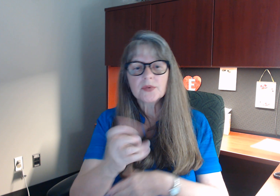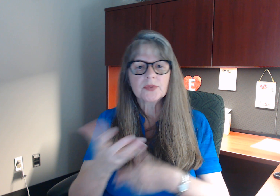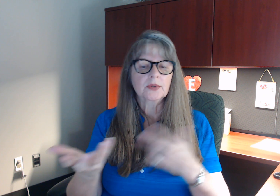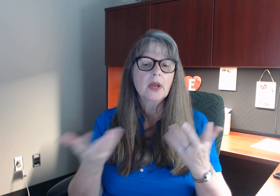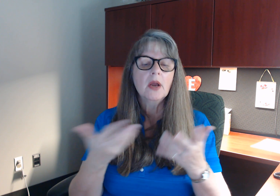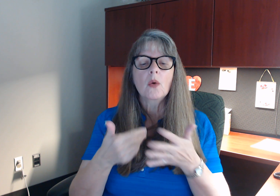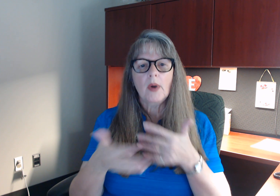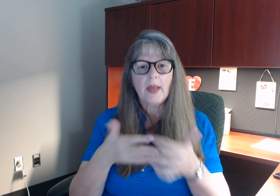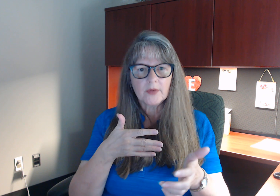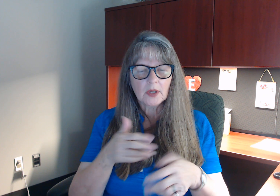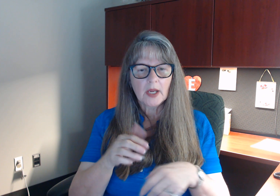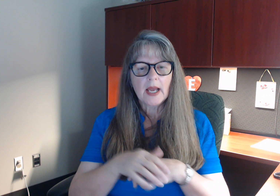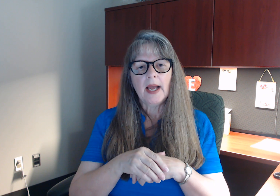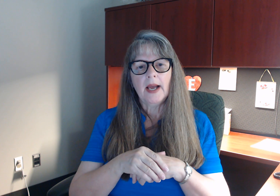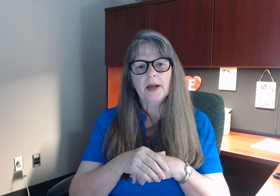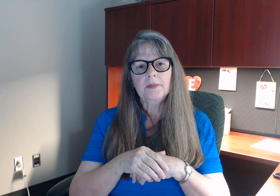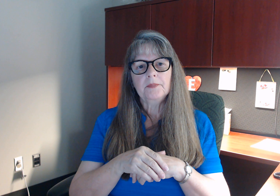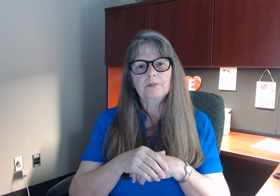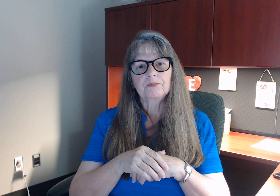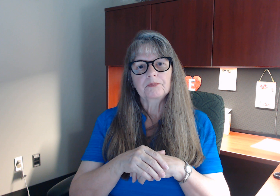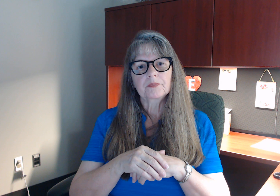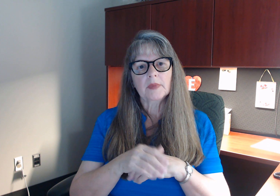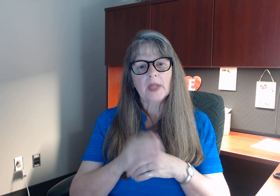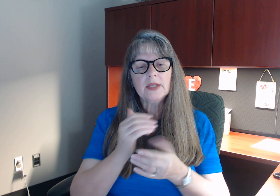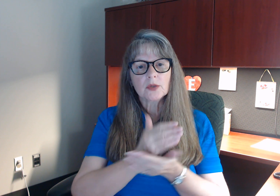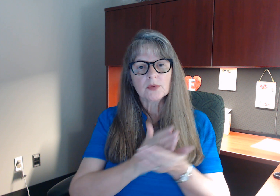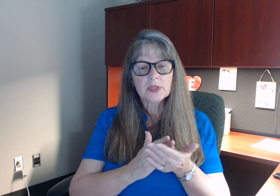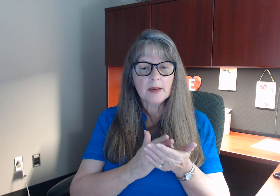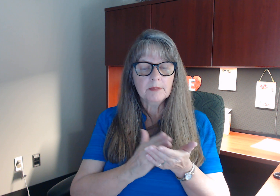or whatever? And so some,